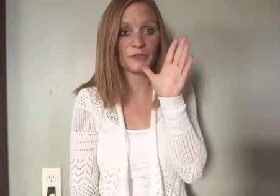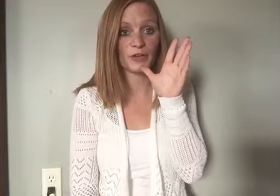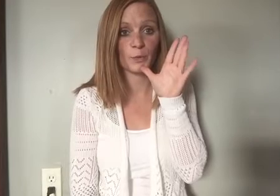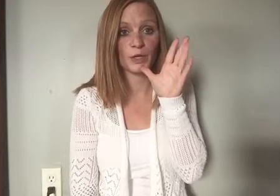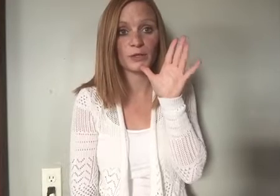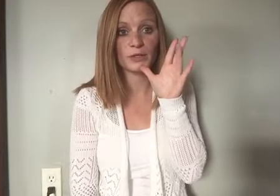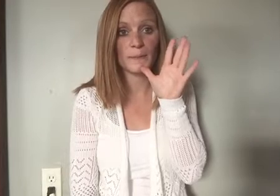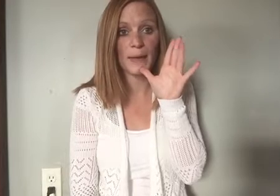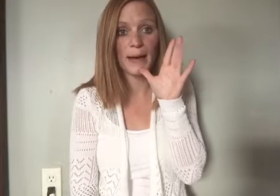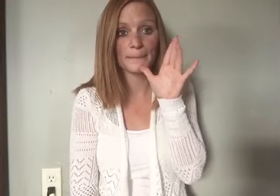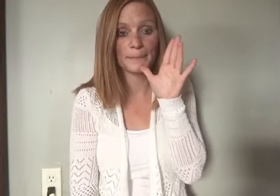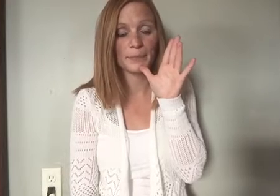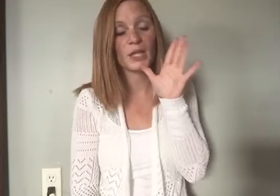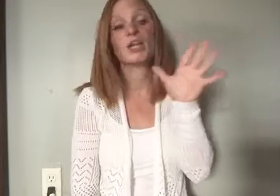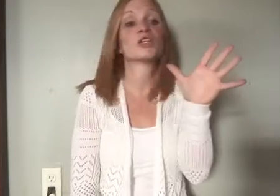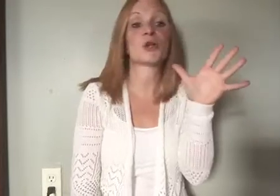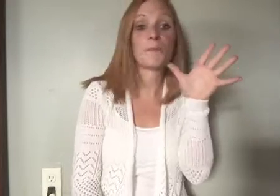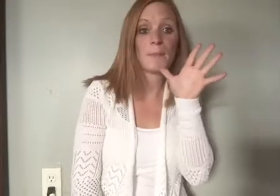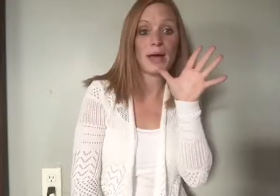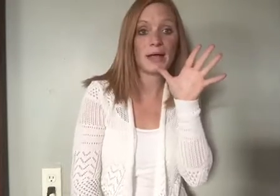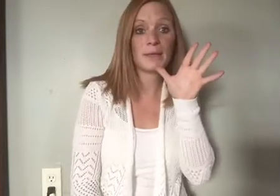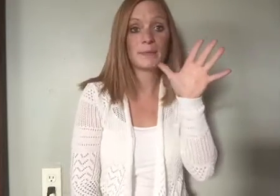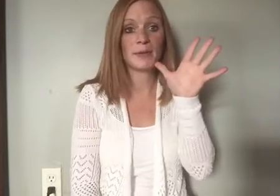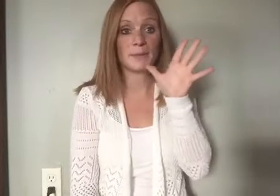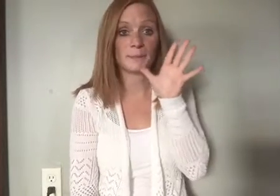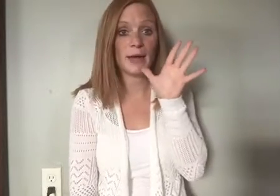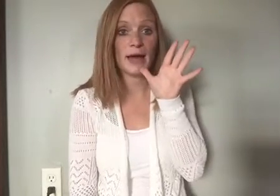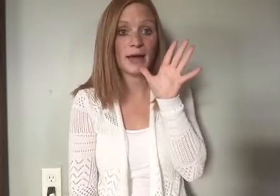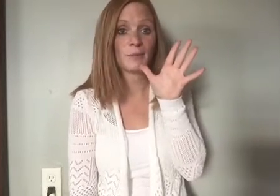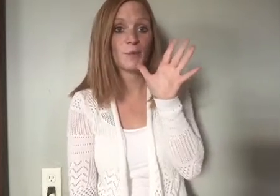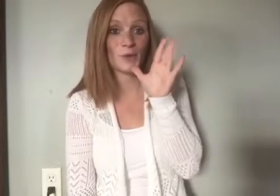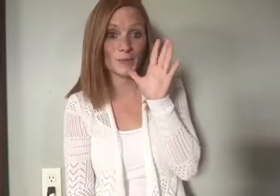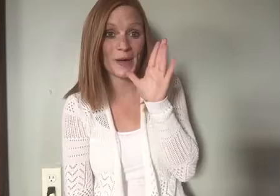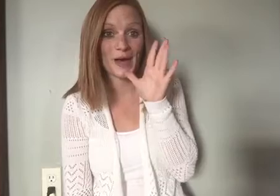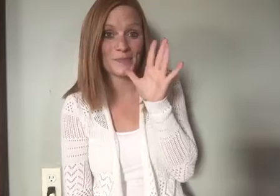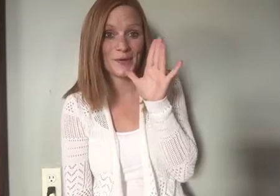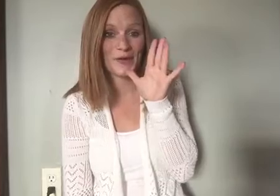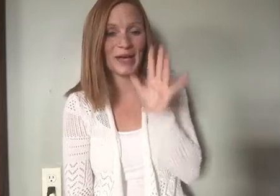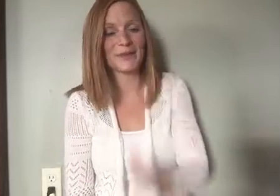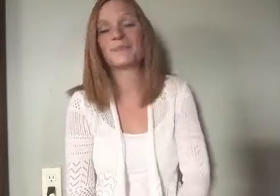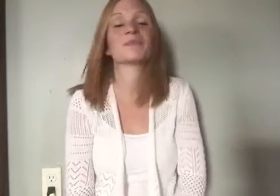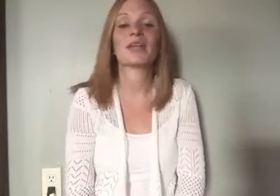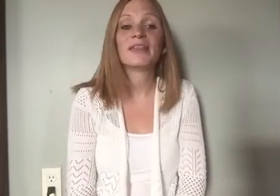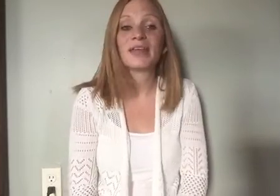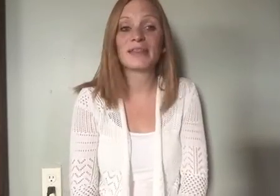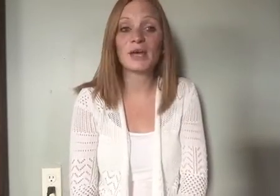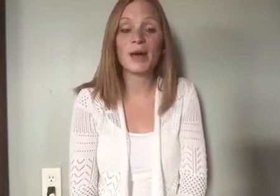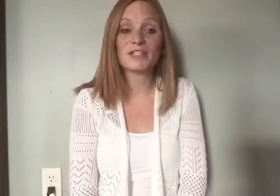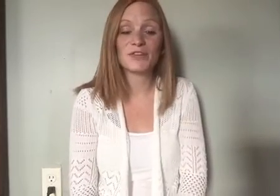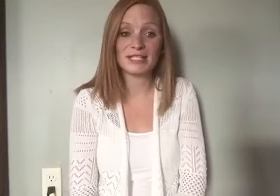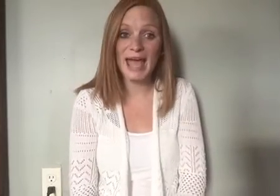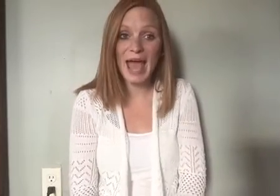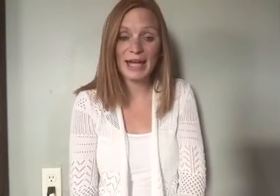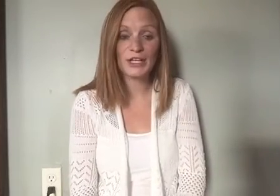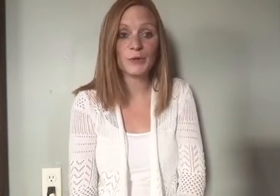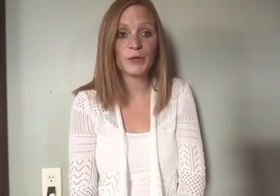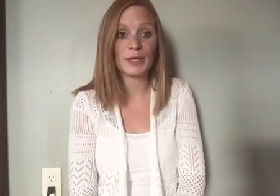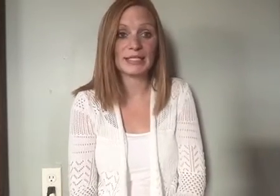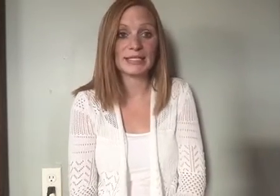finger wiggle, mom. So mom, mom, or mom, all right? Then likewise for dad, you are going to